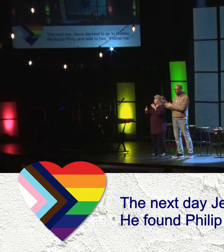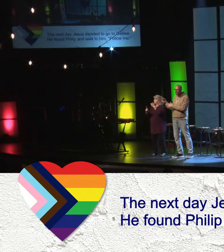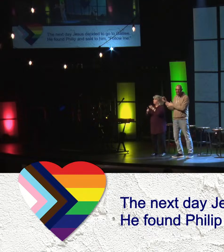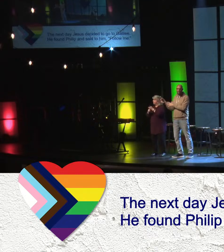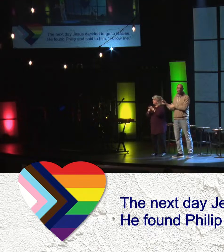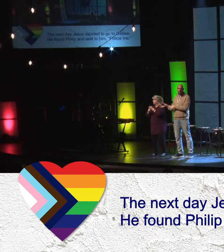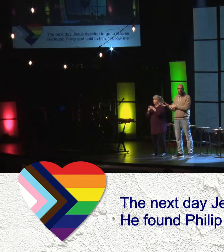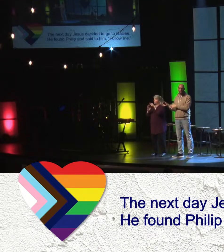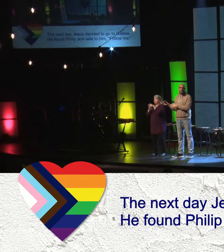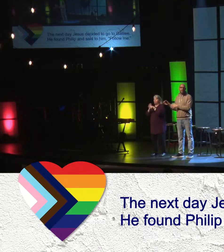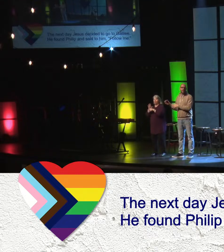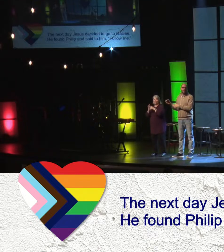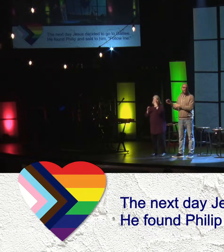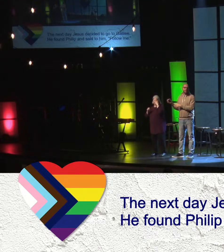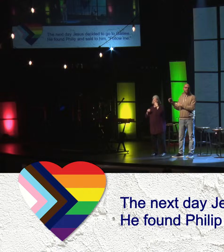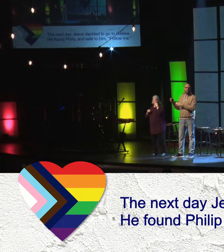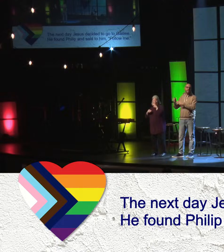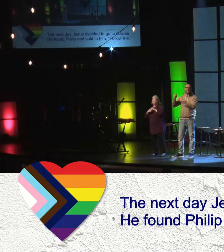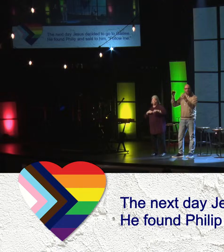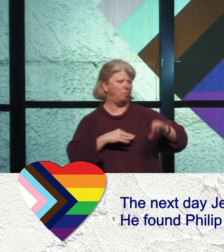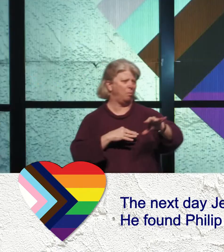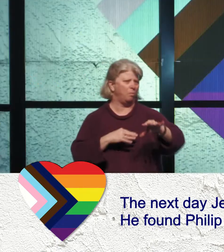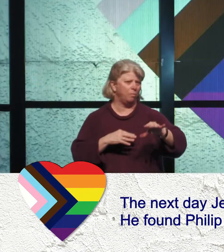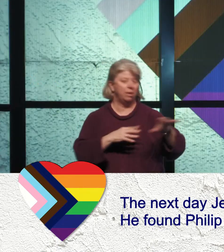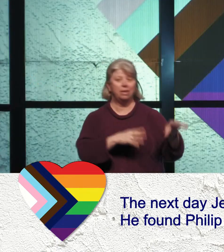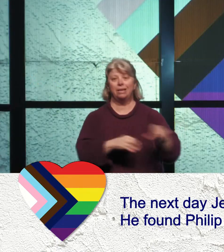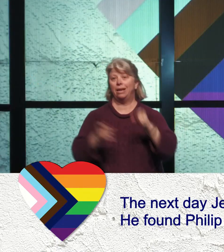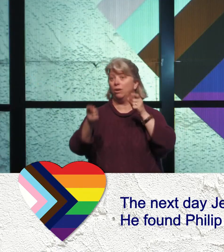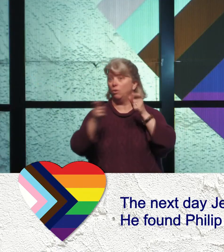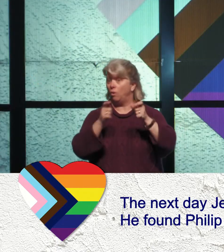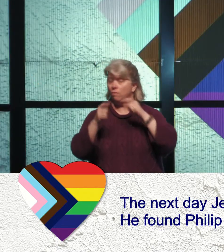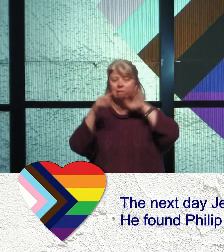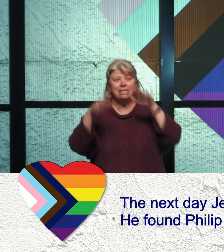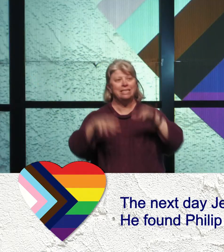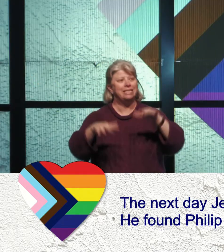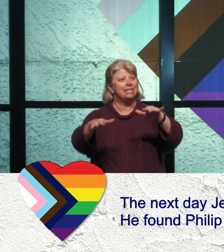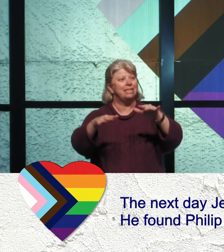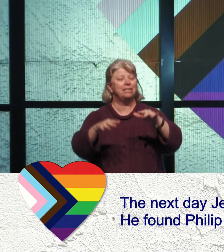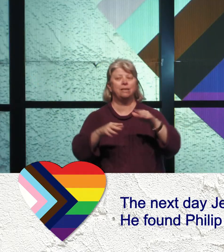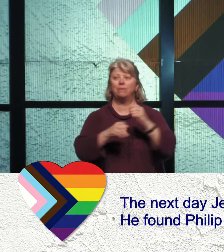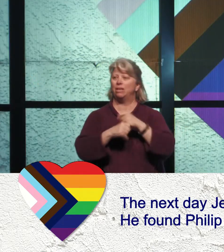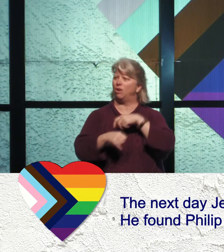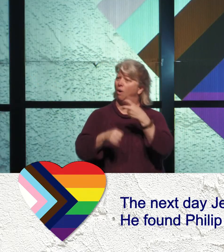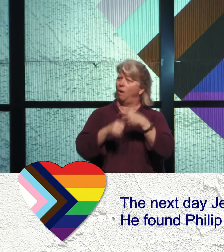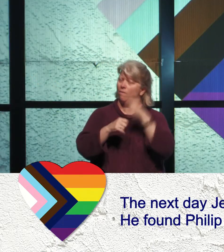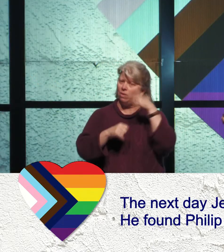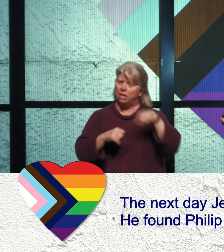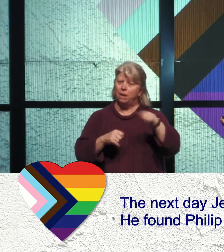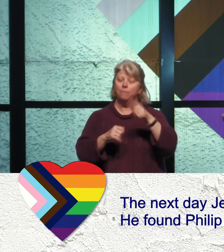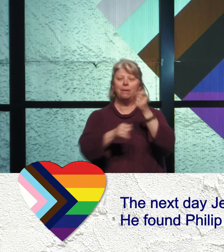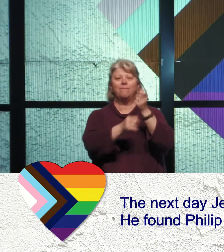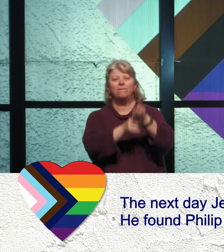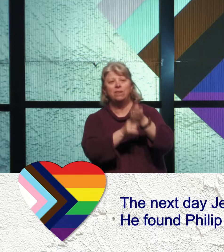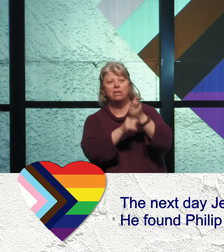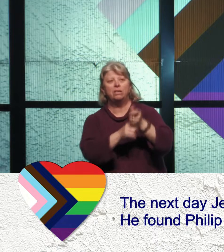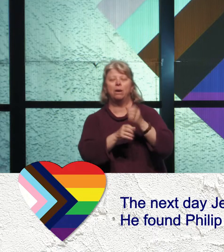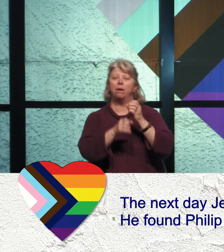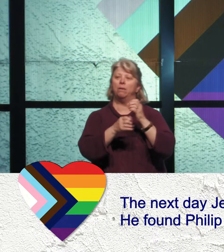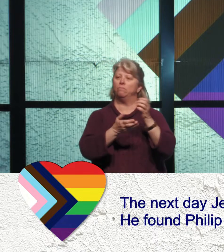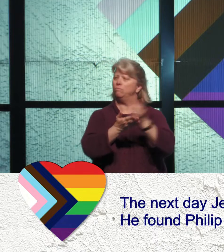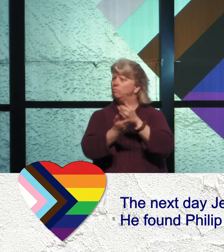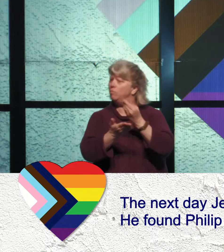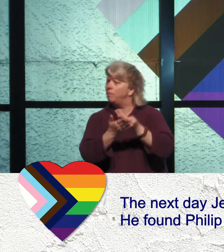by the policies of Rome that were taking over the sea and making it very difficult for them to fish, to make a